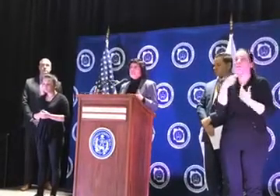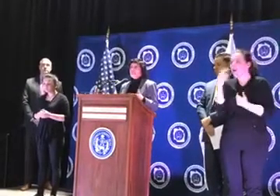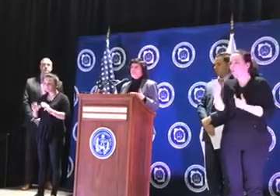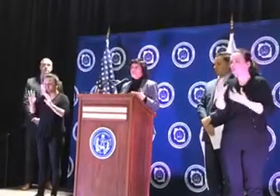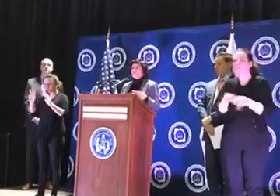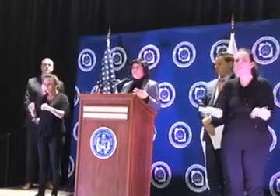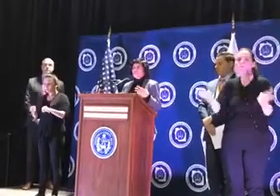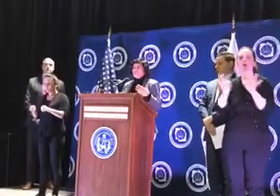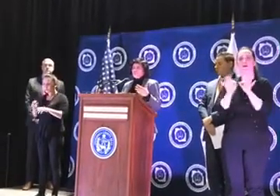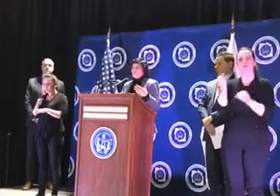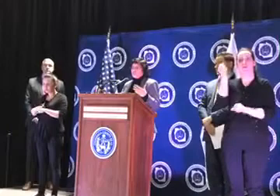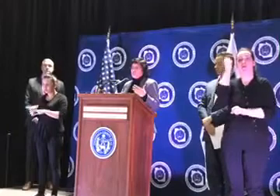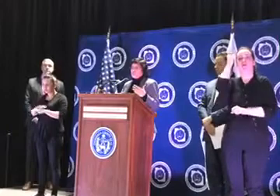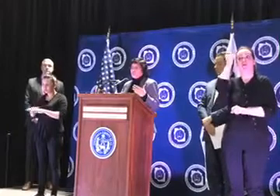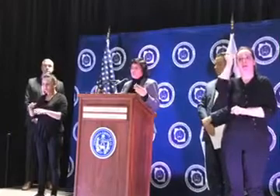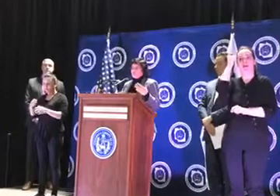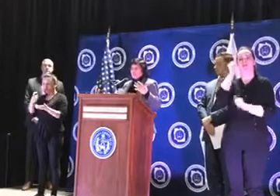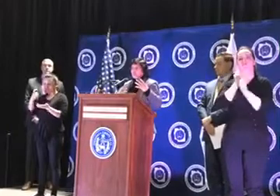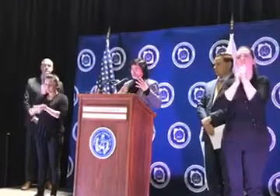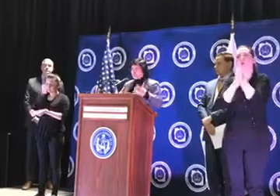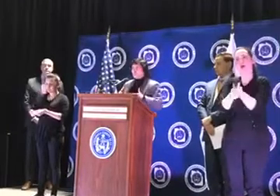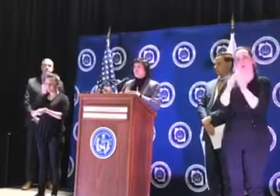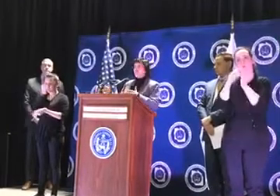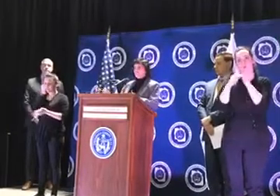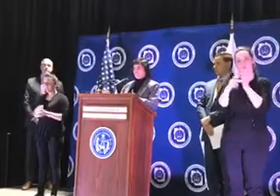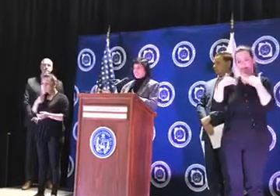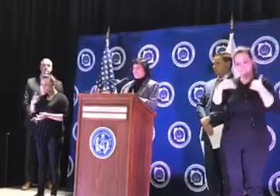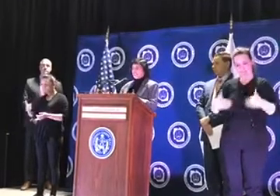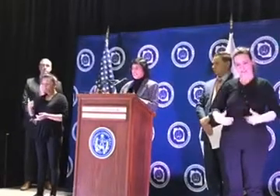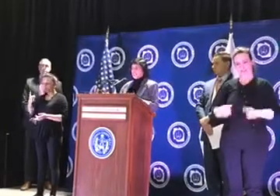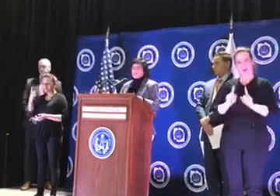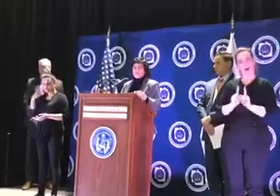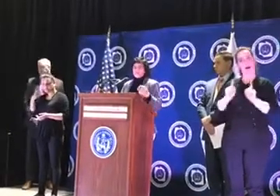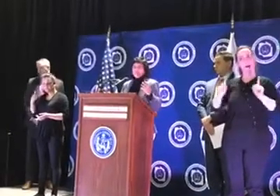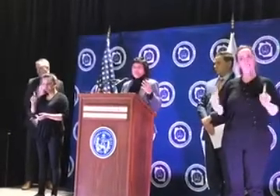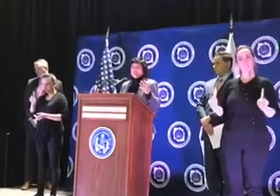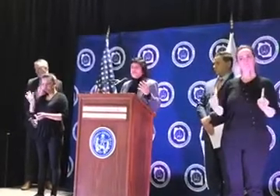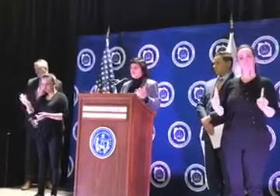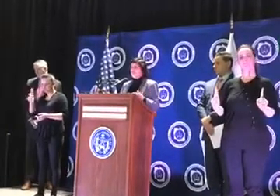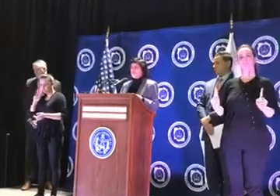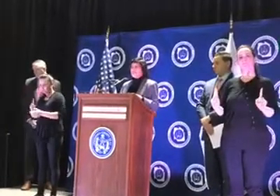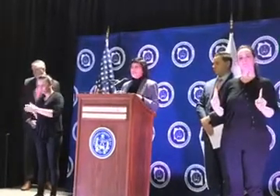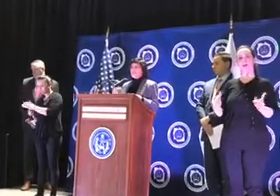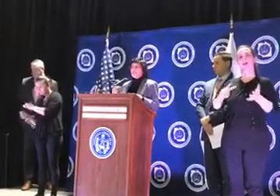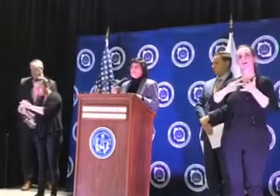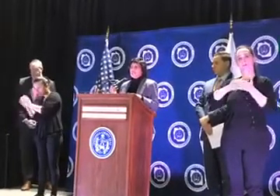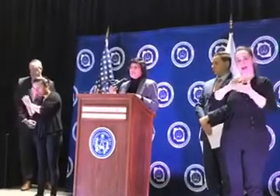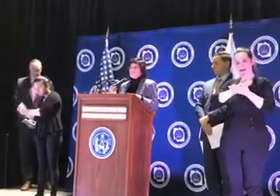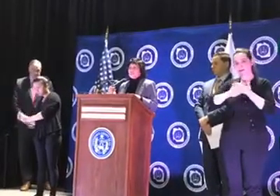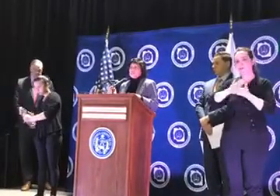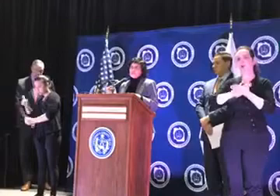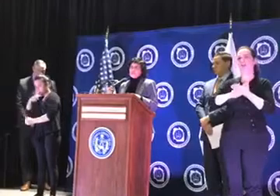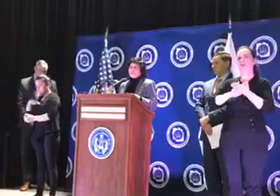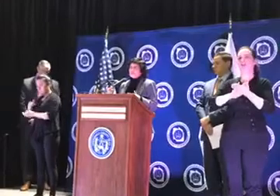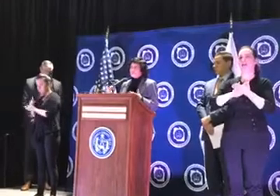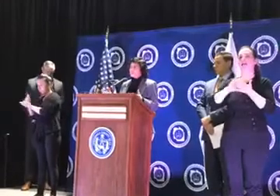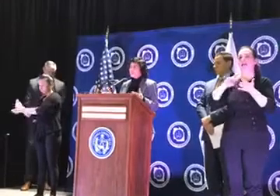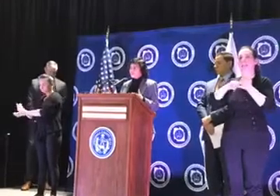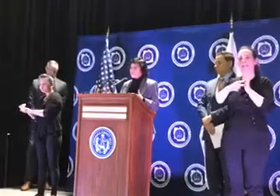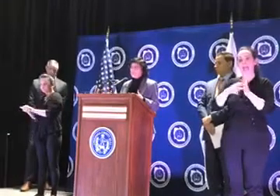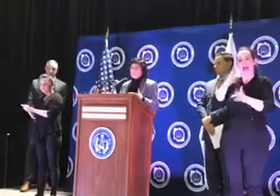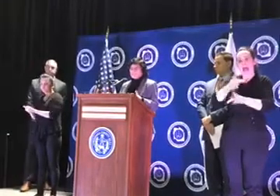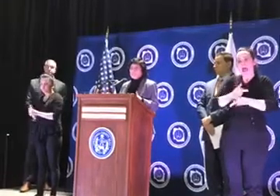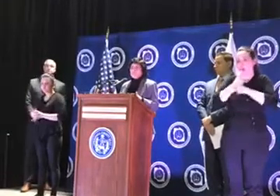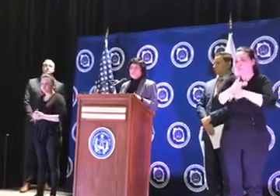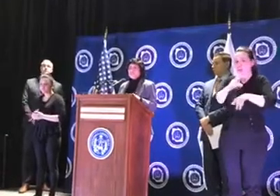are able to live through those 14 days by having food and whatever their